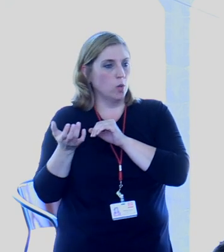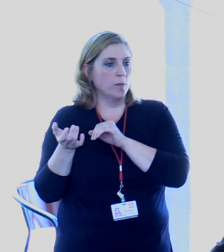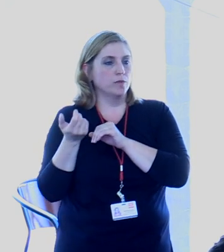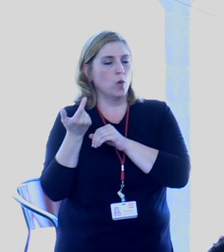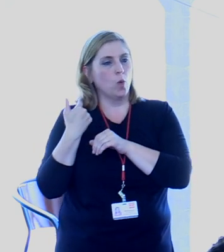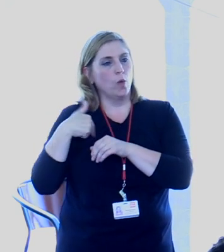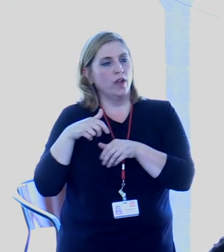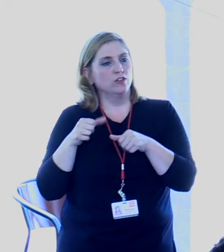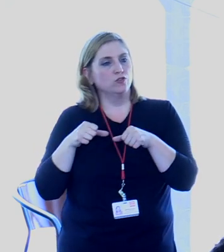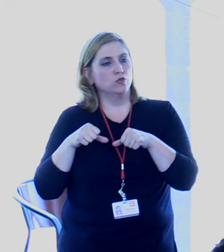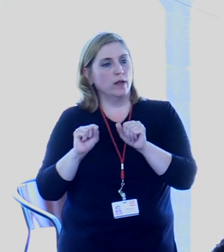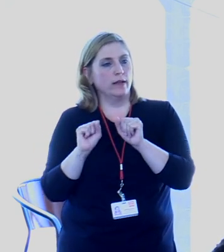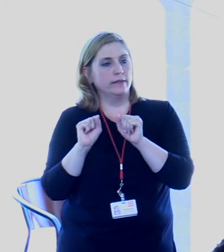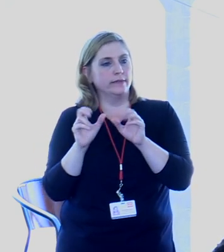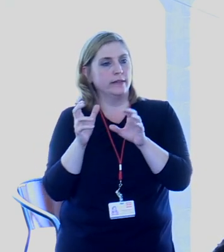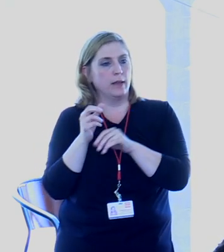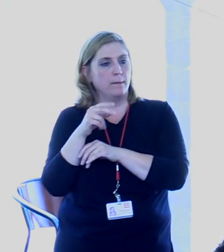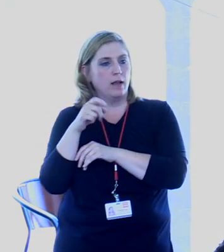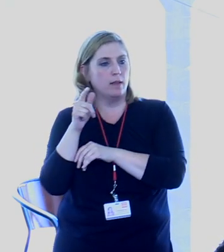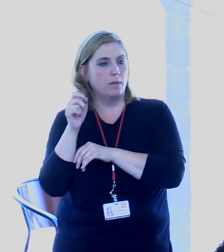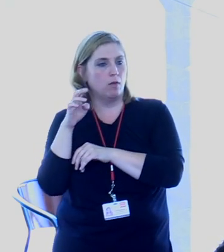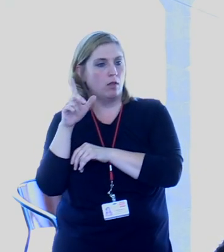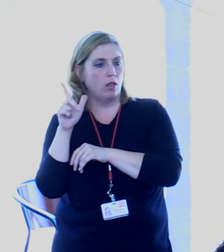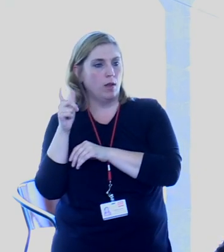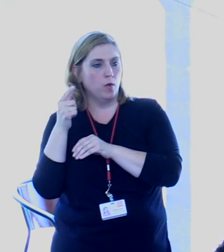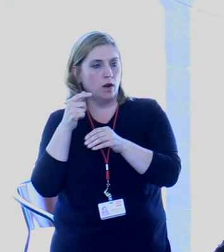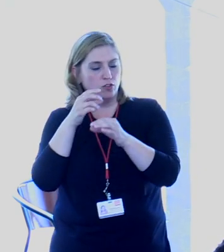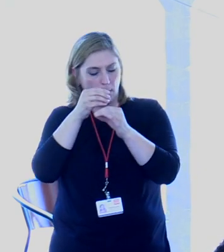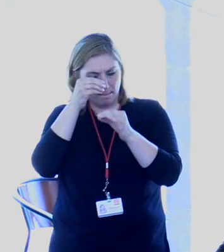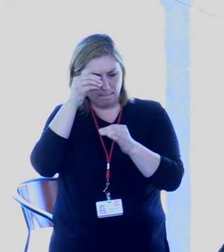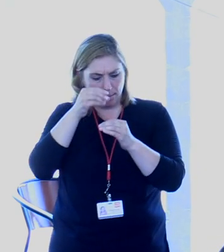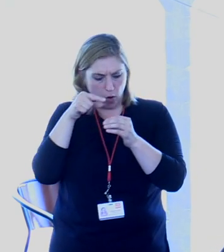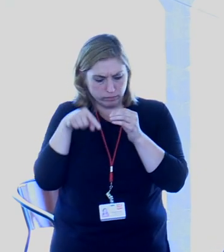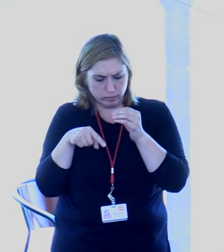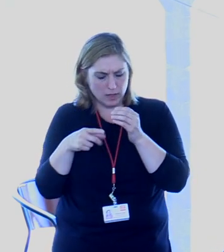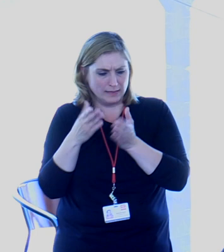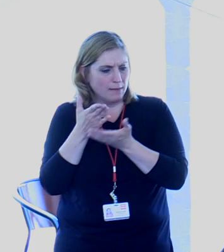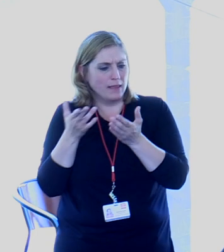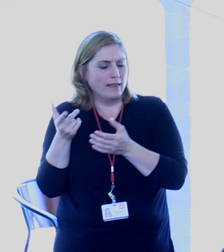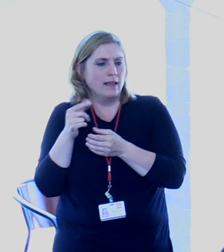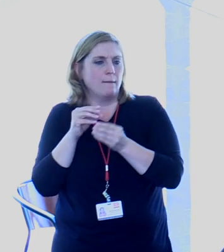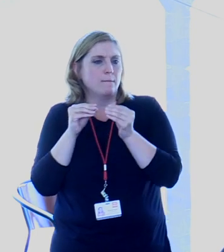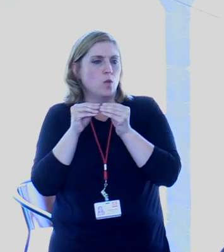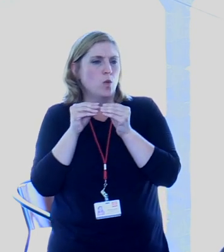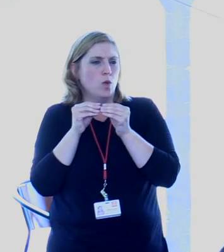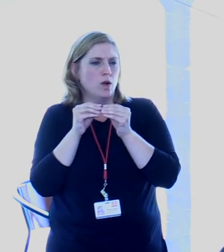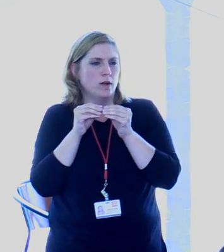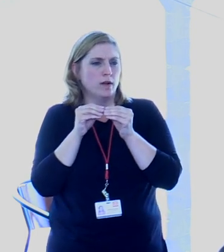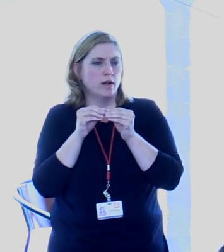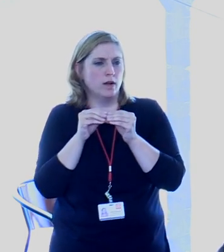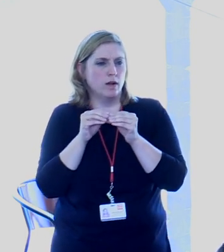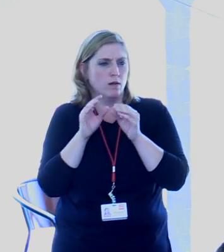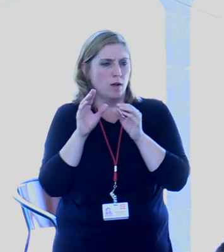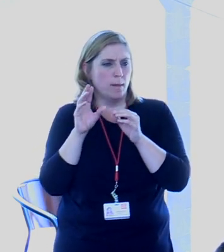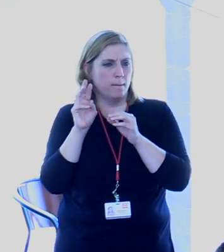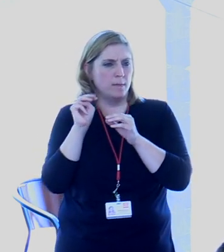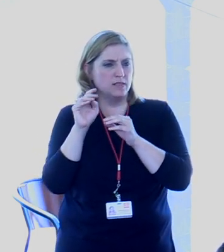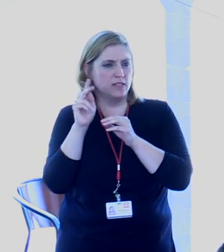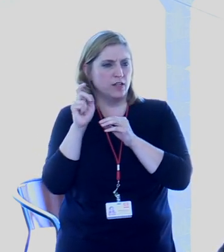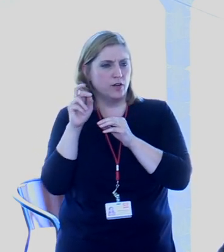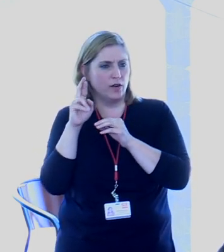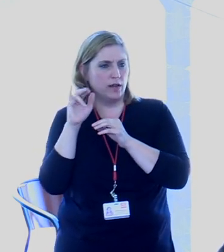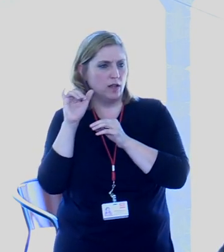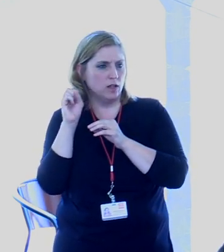to render palpable and put under a microscope something that's much more mysterious.